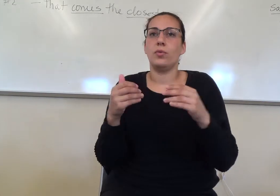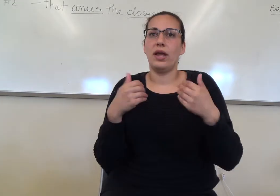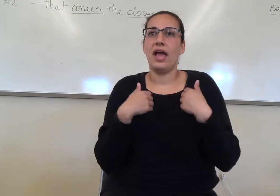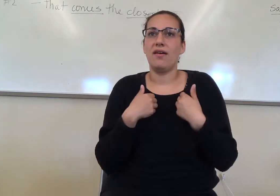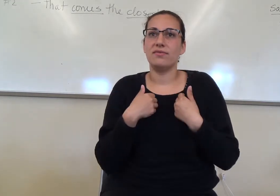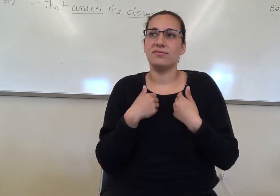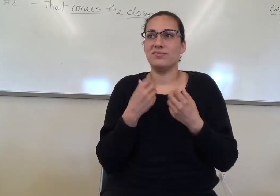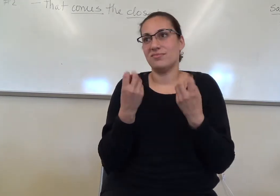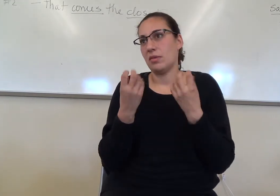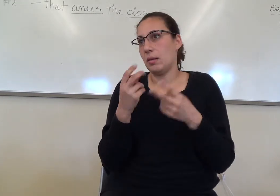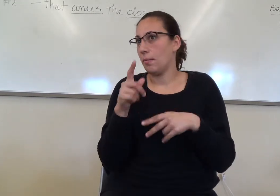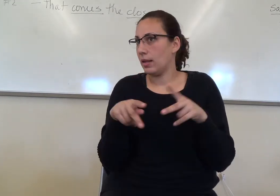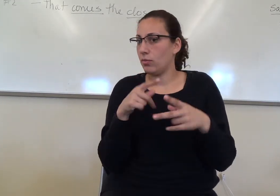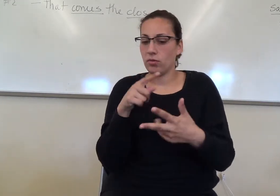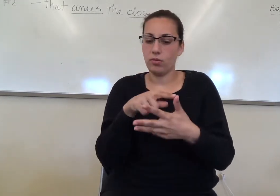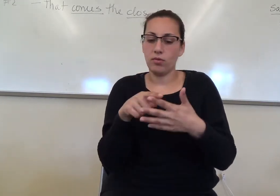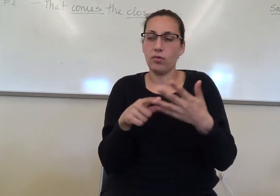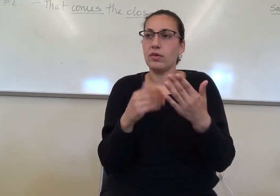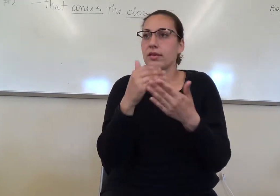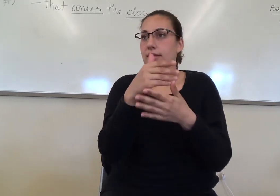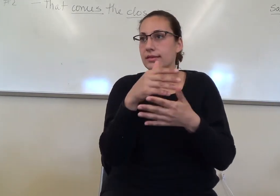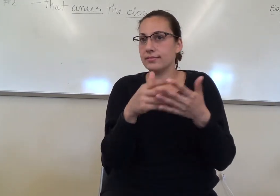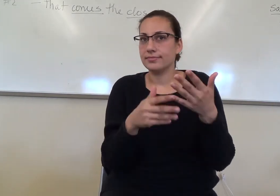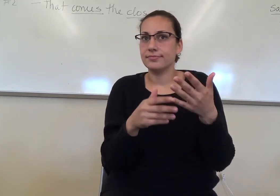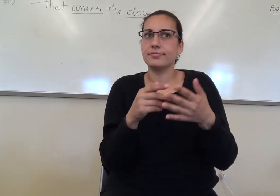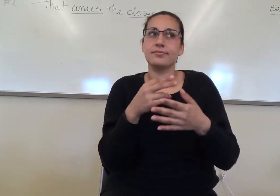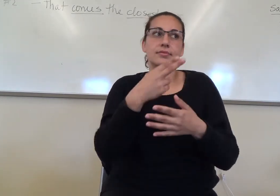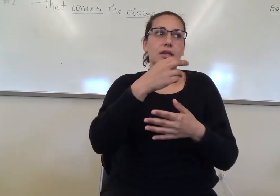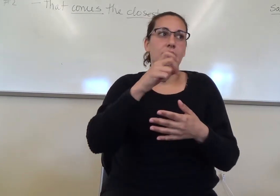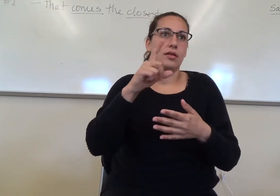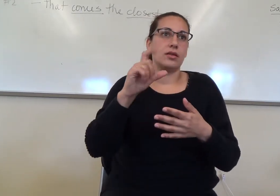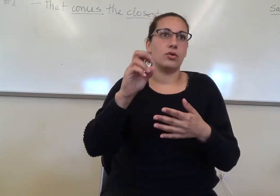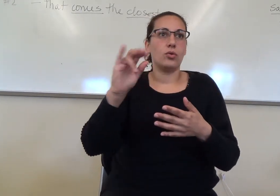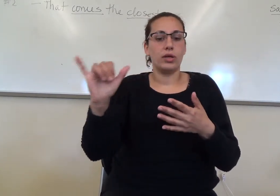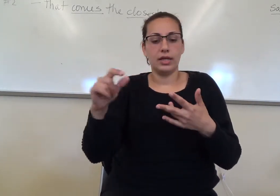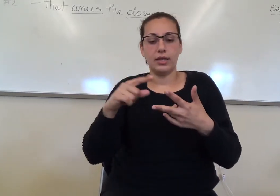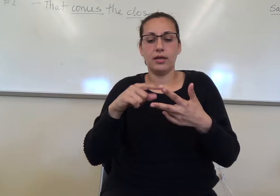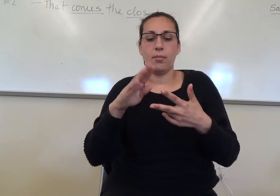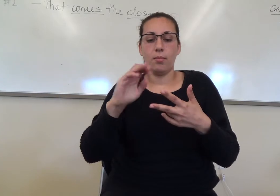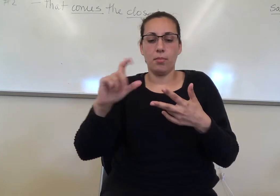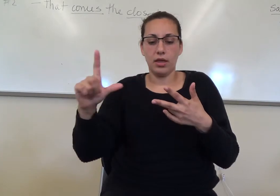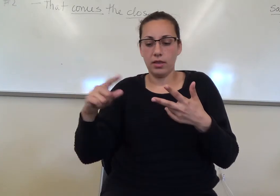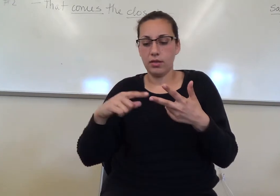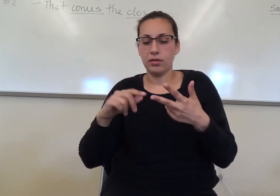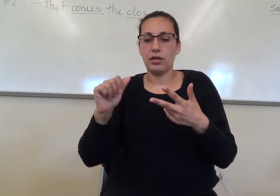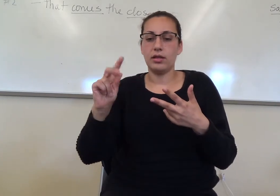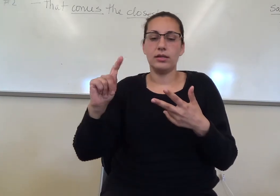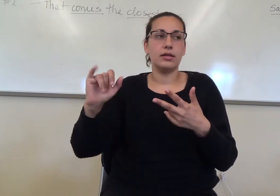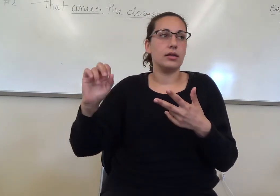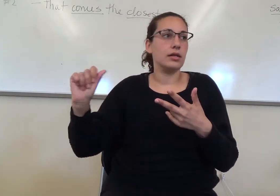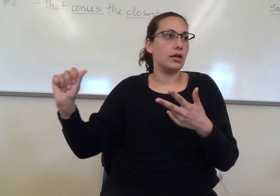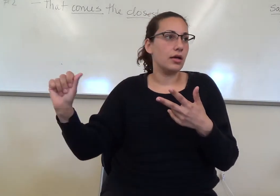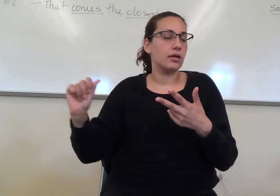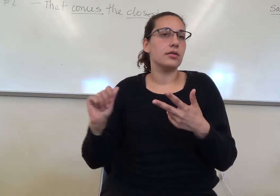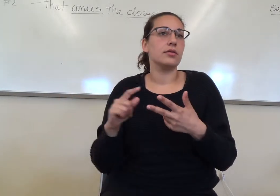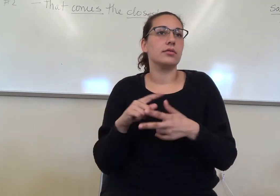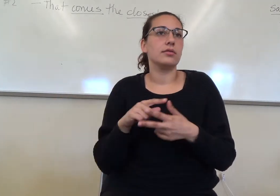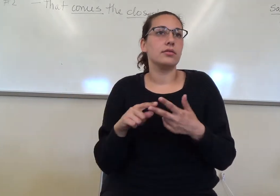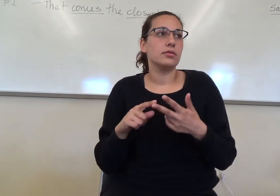Clintons, and then this little conclusion. Okay, so what is it telling us about remembering long